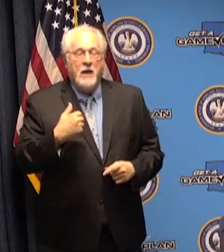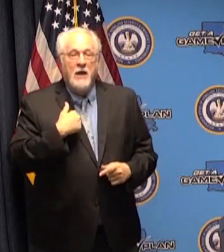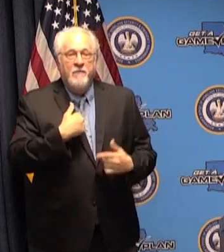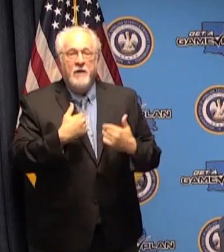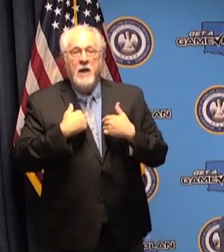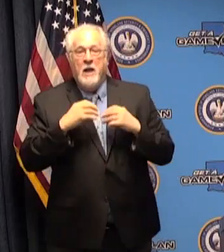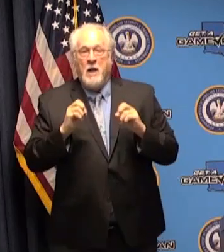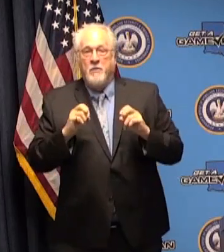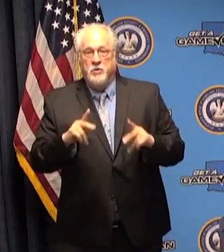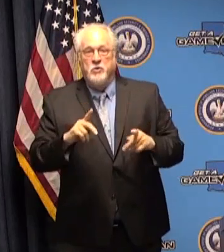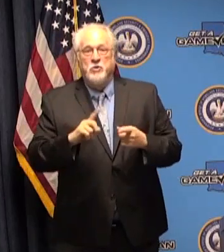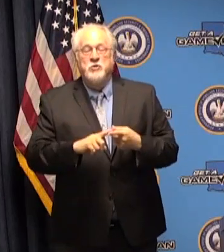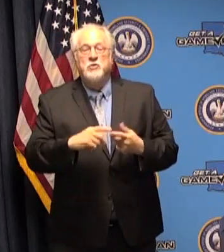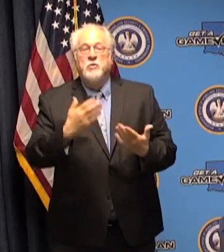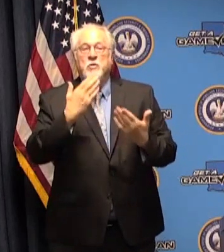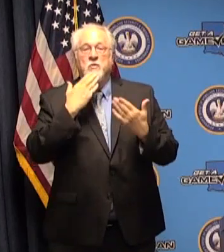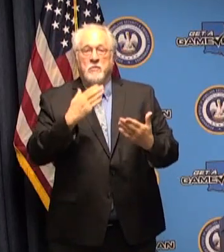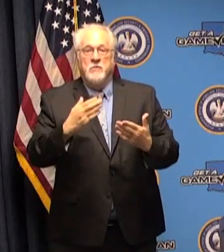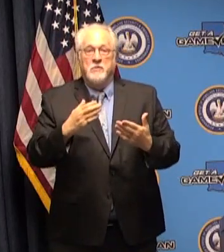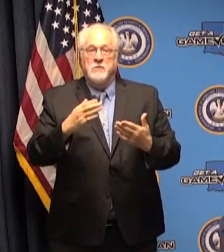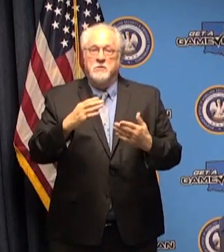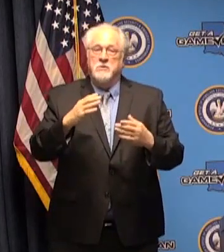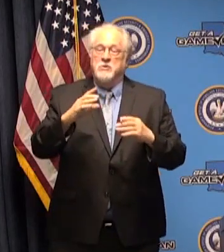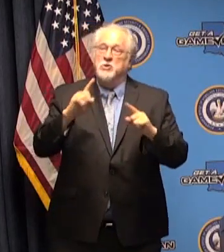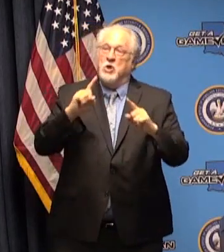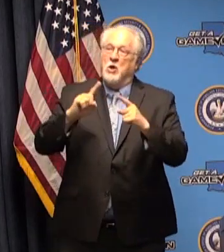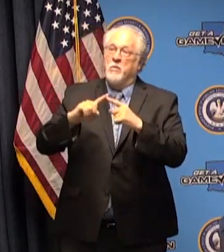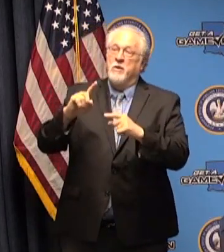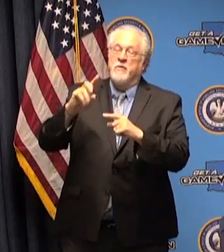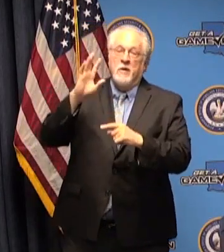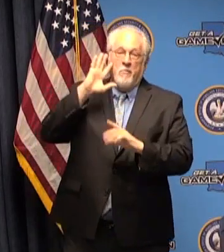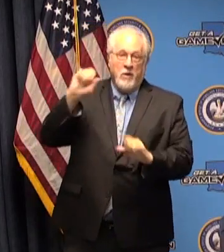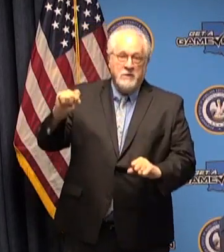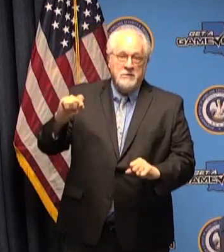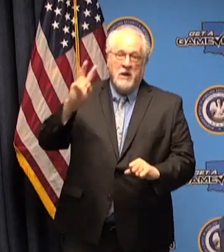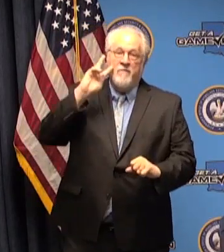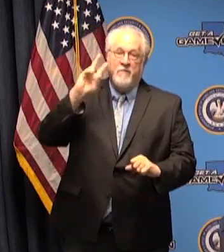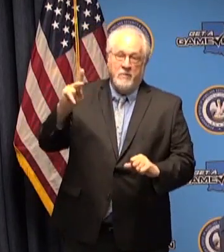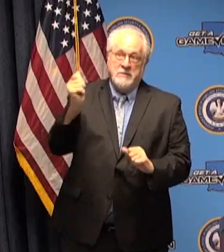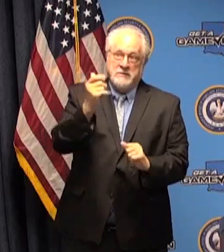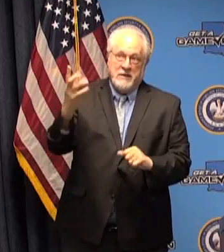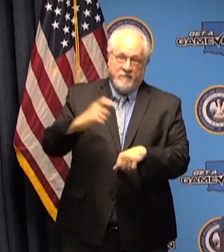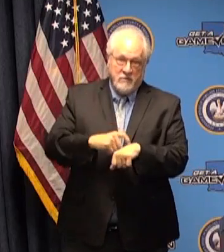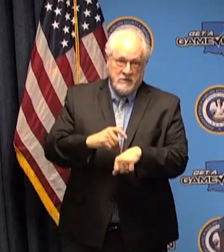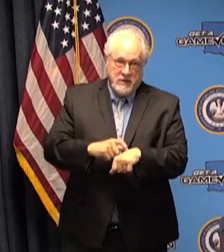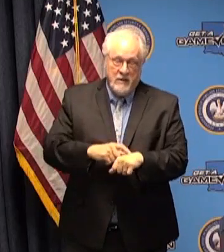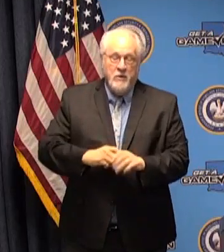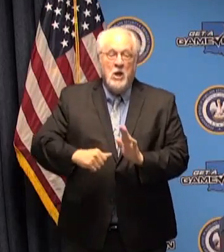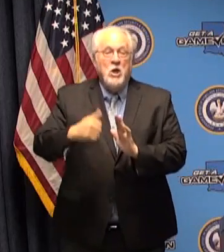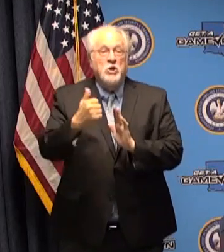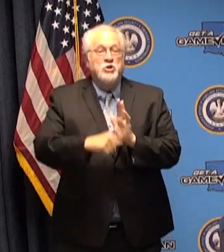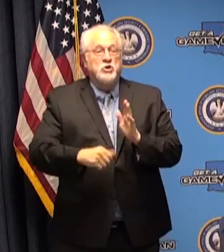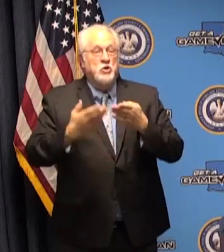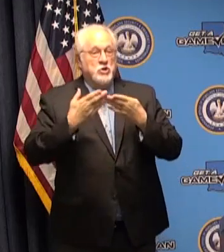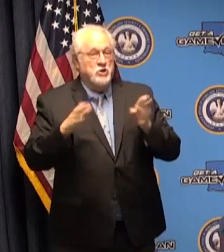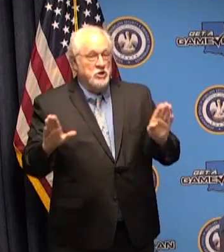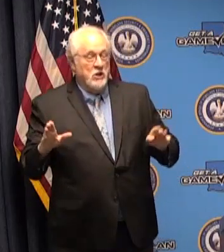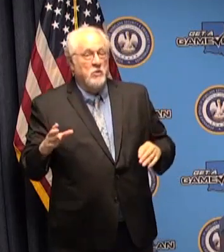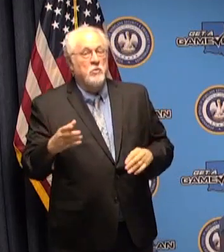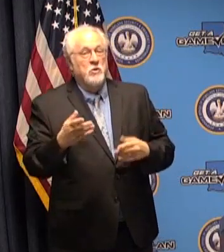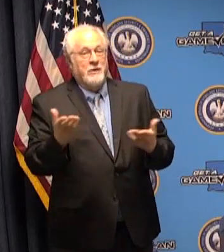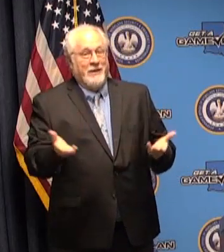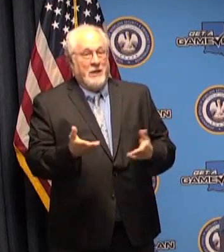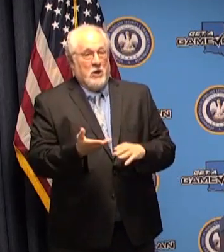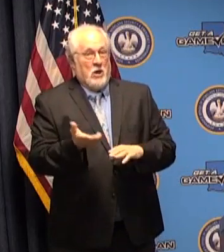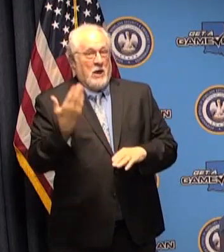now had the opportunity to speak directly with the president, the vice president on multiple times. The Surgeon General was here last